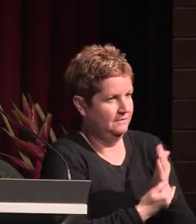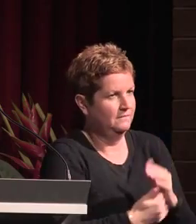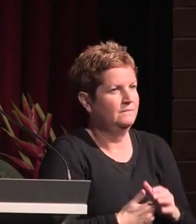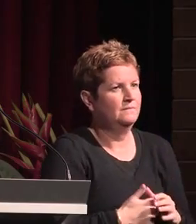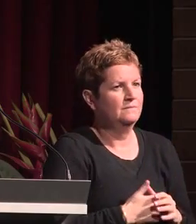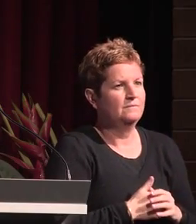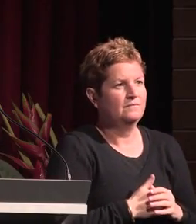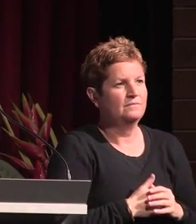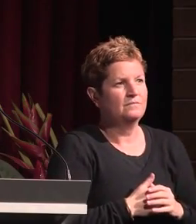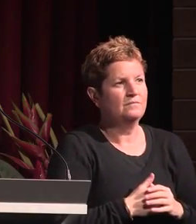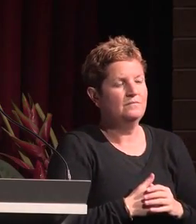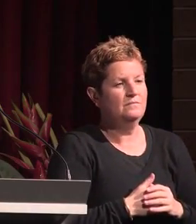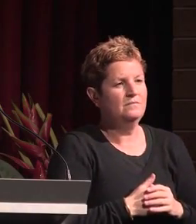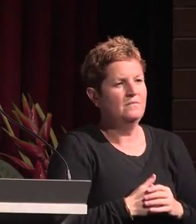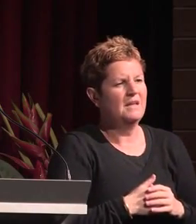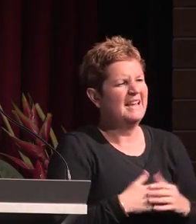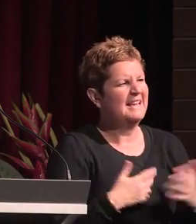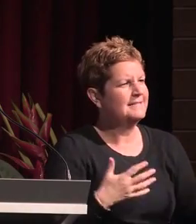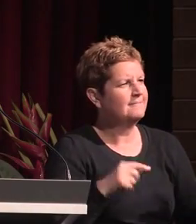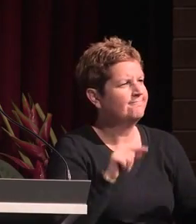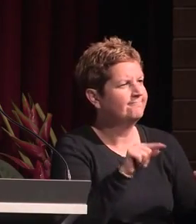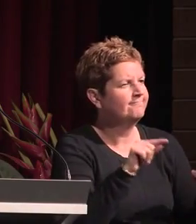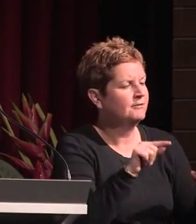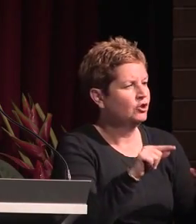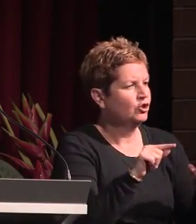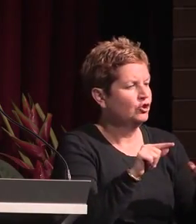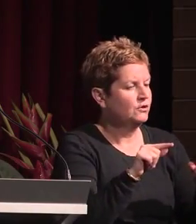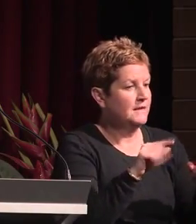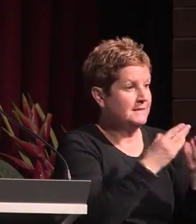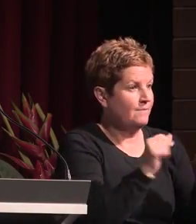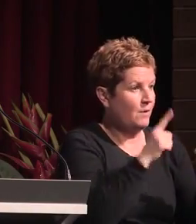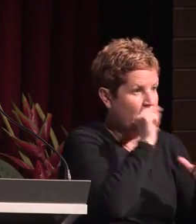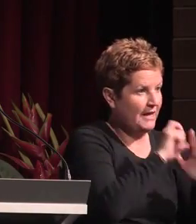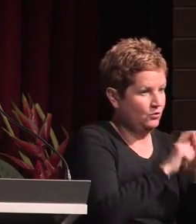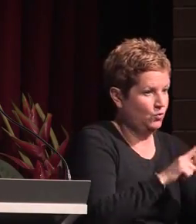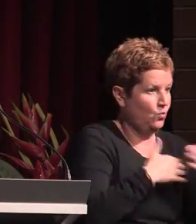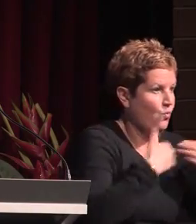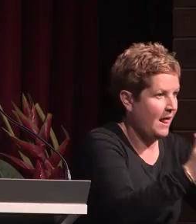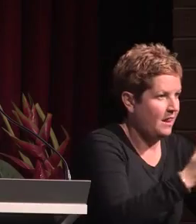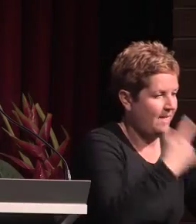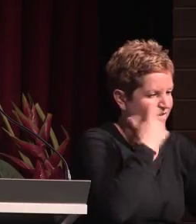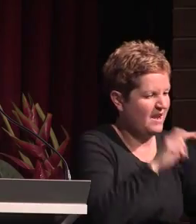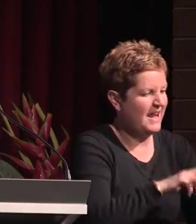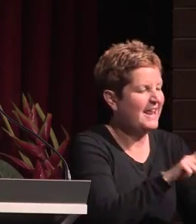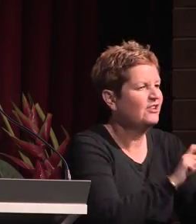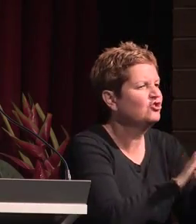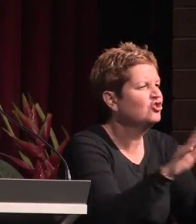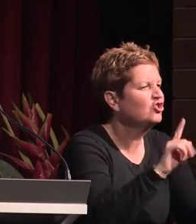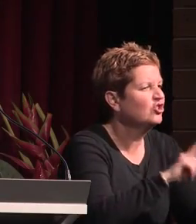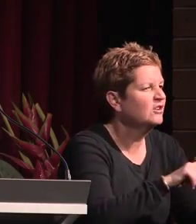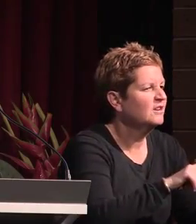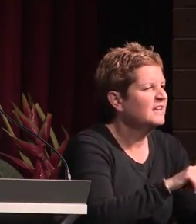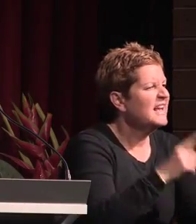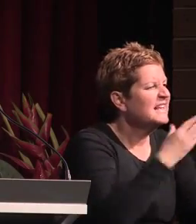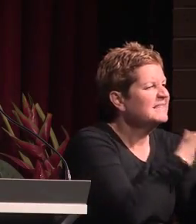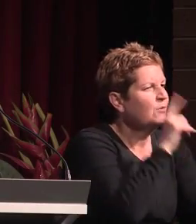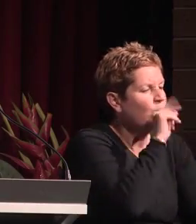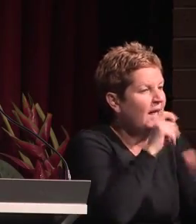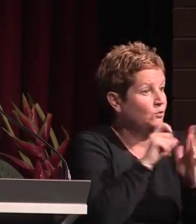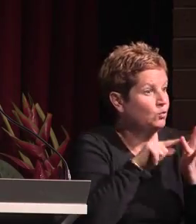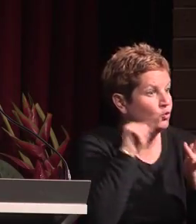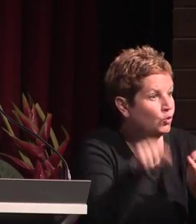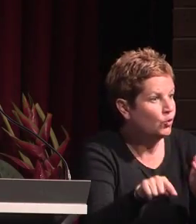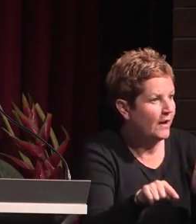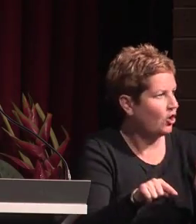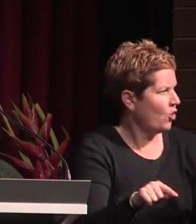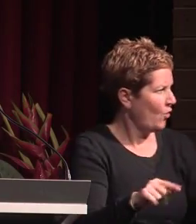whole, is looking at something that we think we can do quite well, or find a bit of a niche, something you can hang your hat onto. And one of those things has